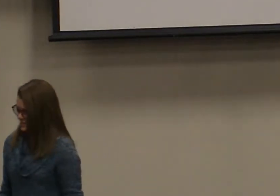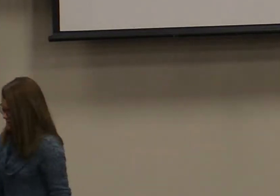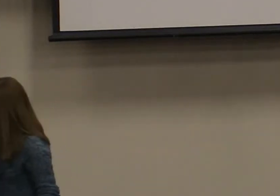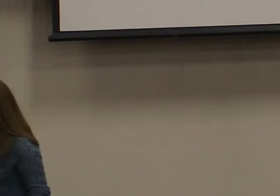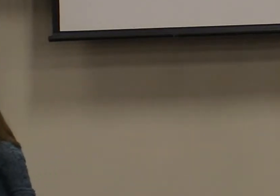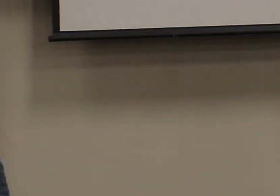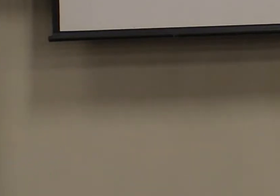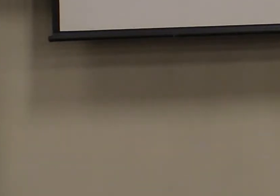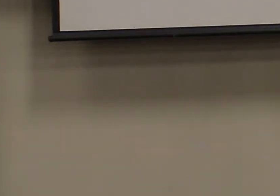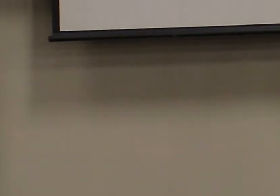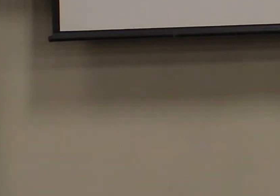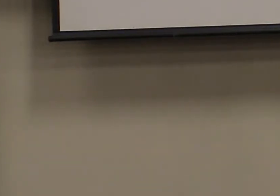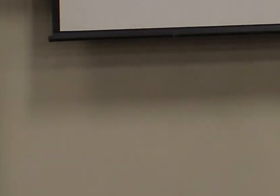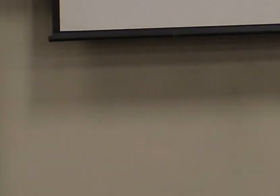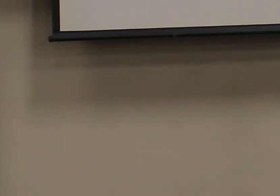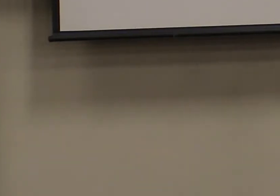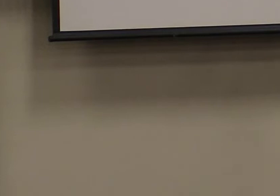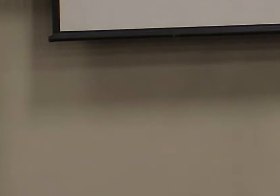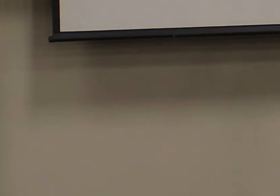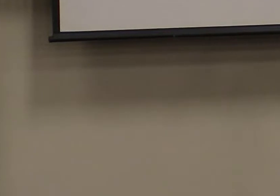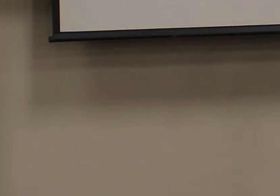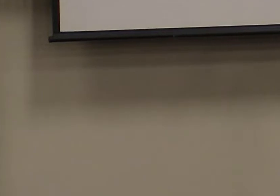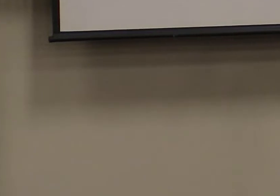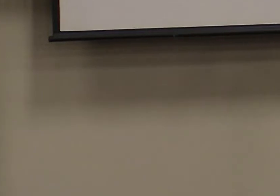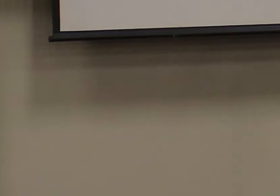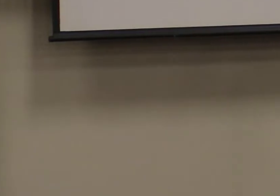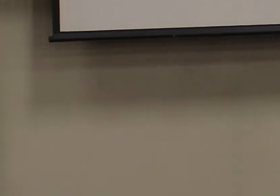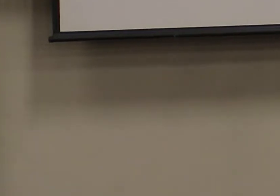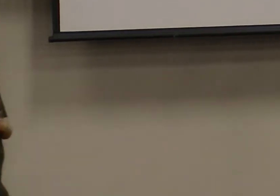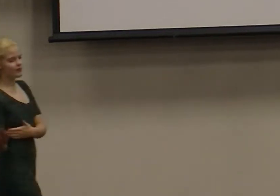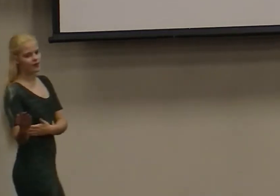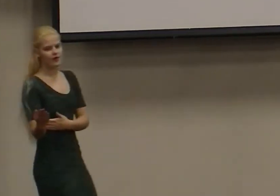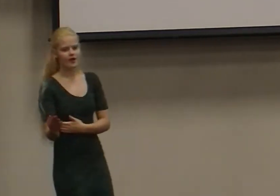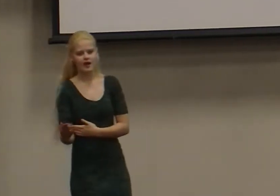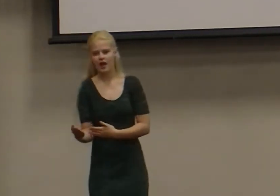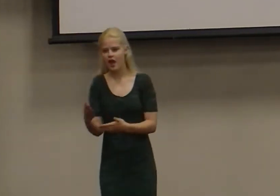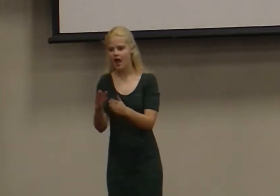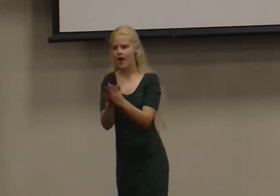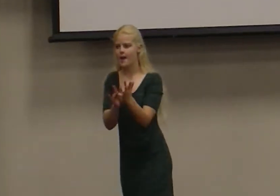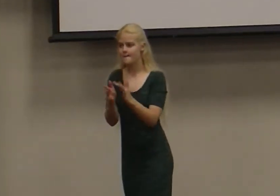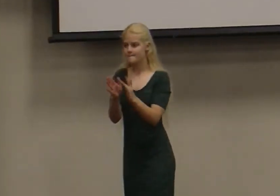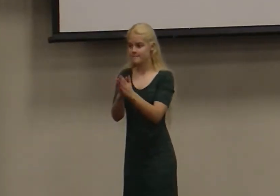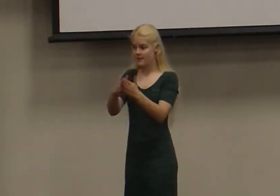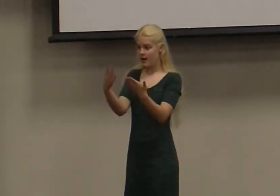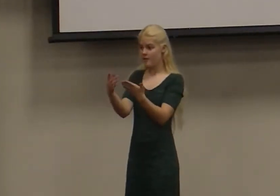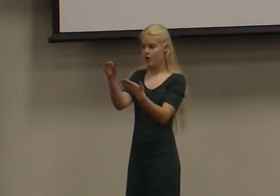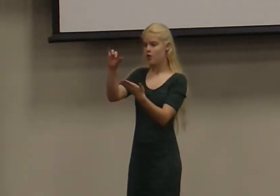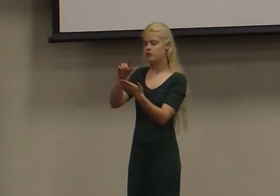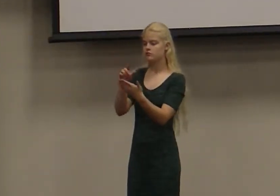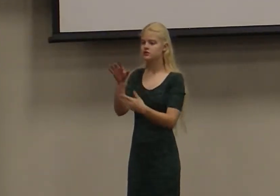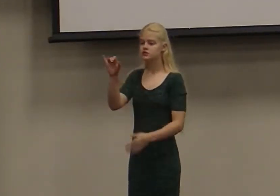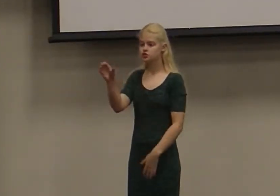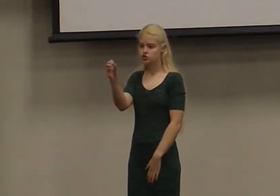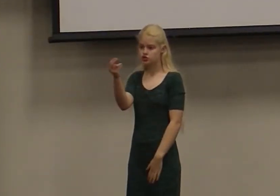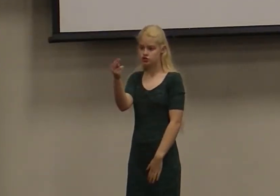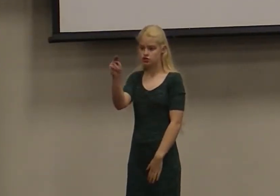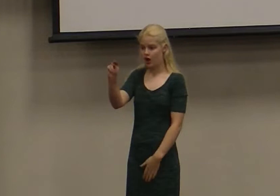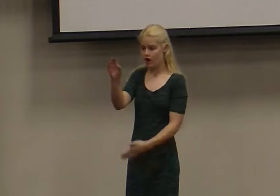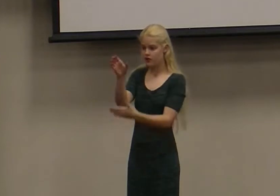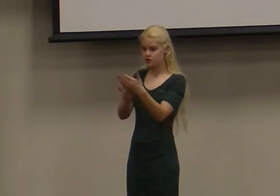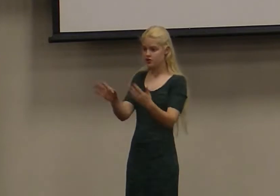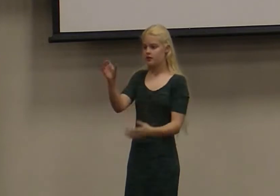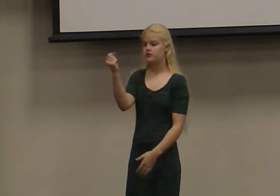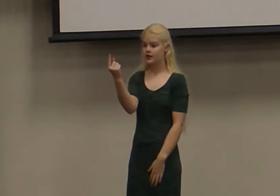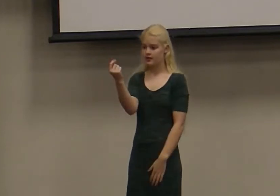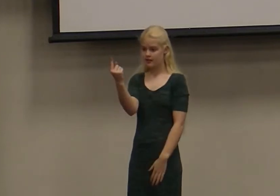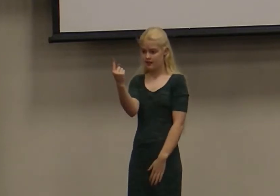Good morning. If you'll open your Bibles to John chapter 11, you're reading verses 21 through 35. It's John chapter